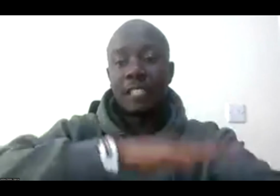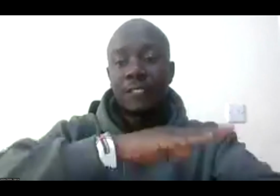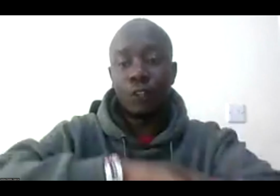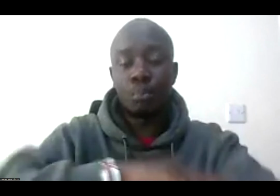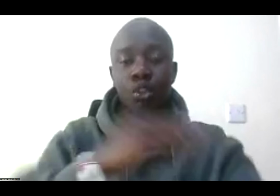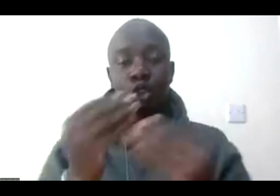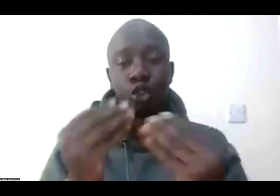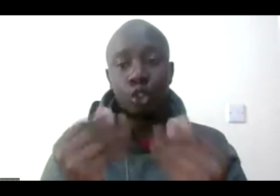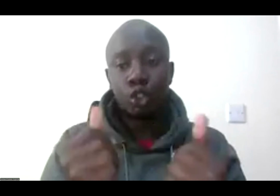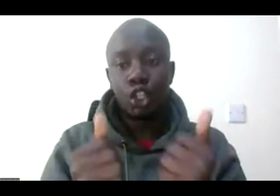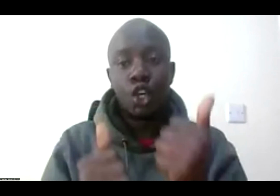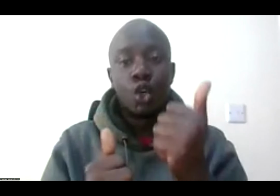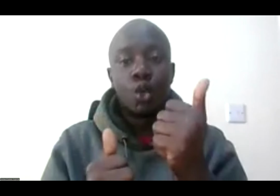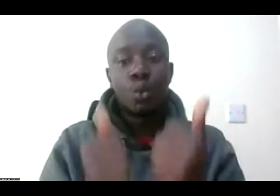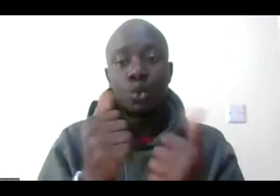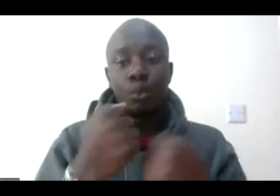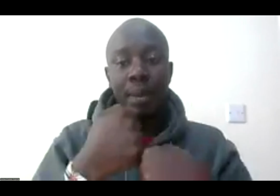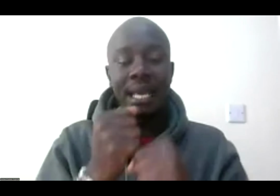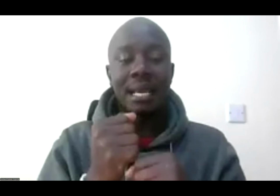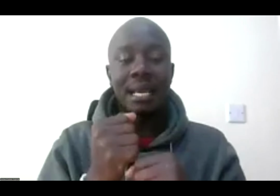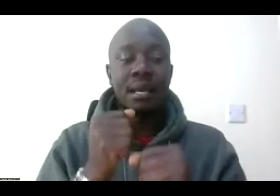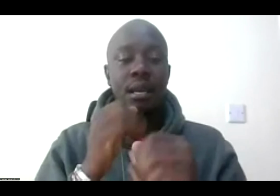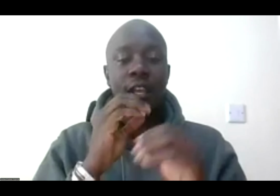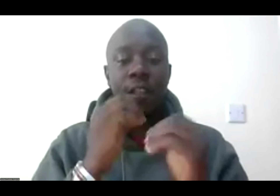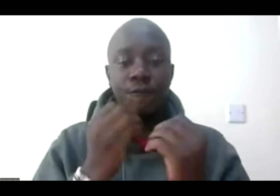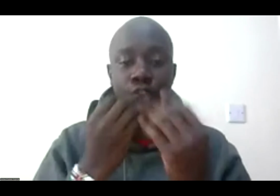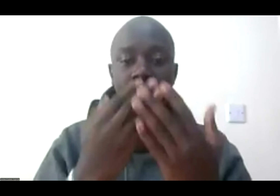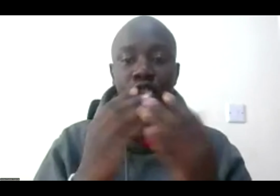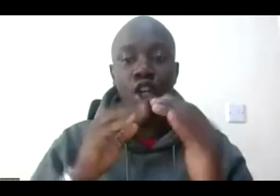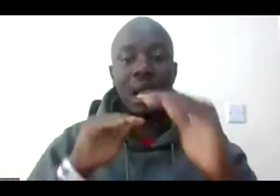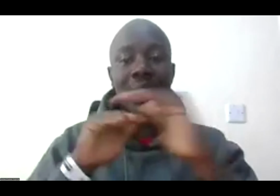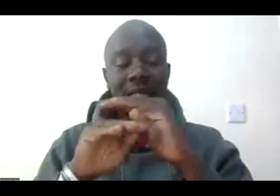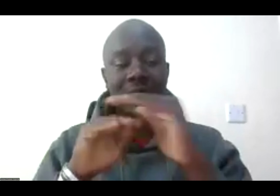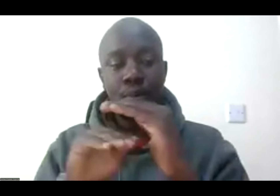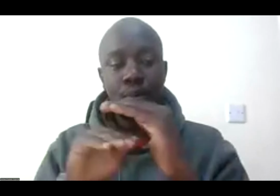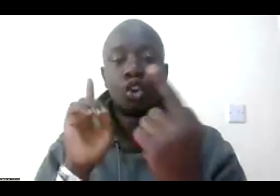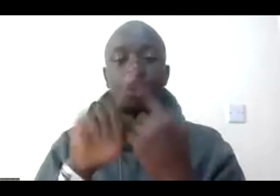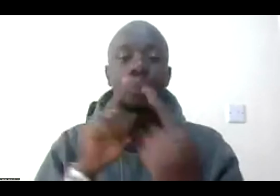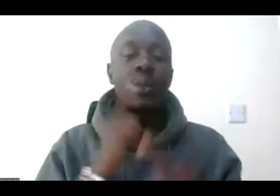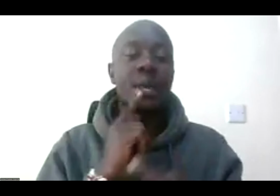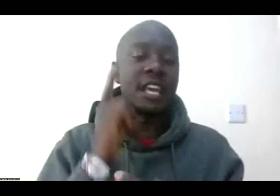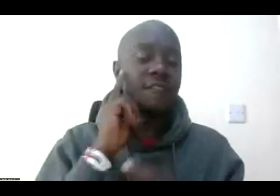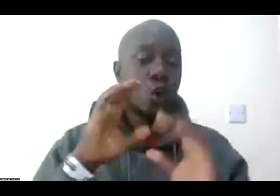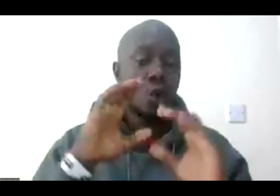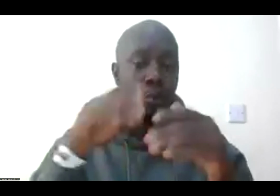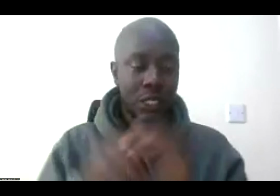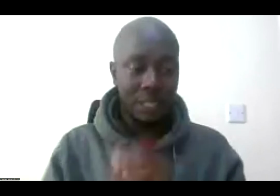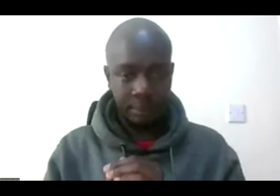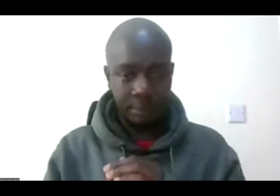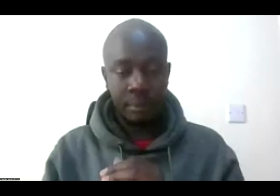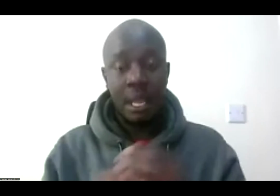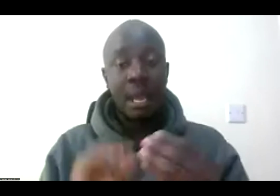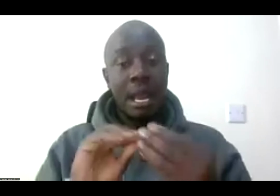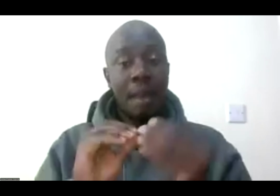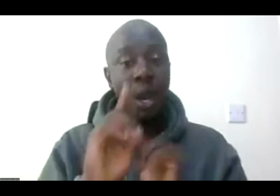AI accessibility platforms which are meant to solve and make sure that communication is accessible for the deaf